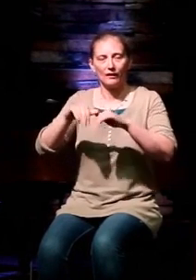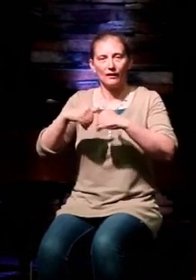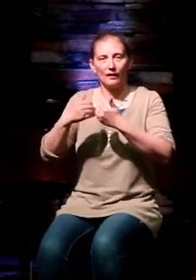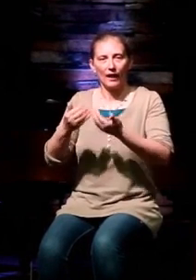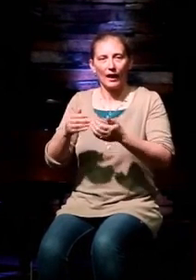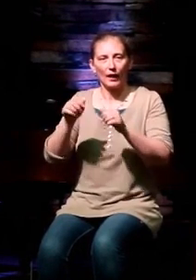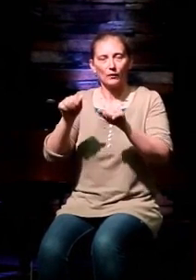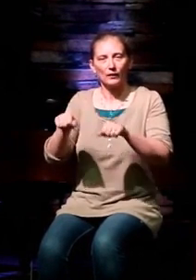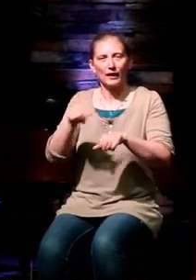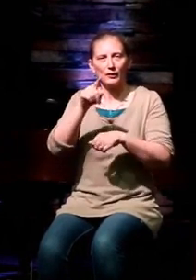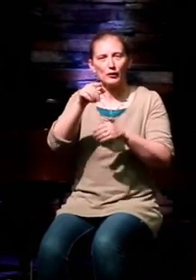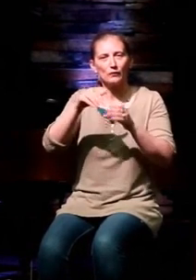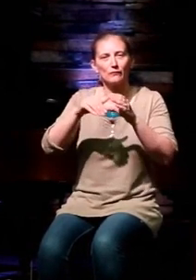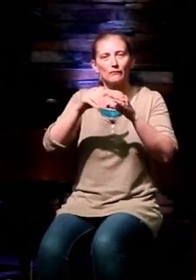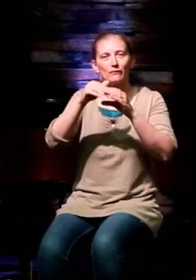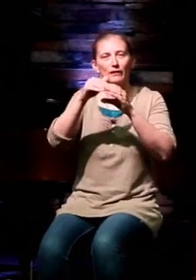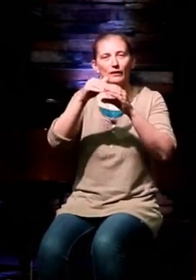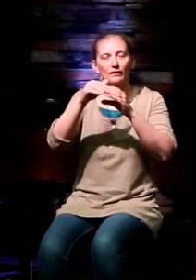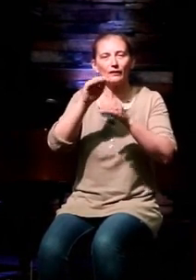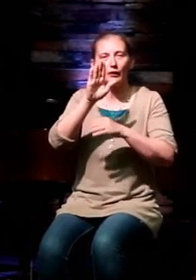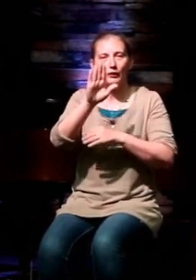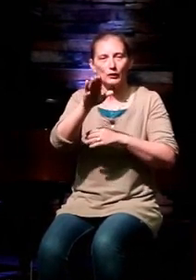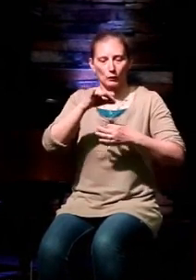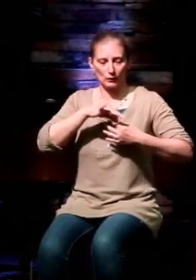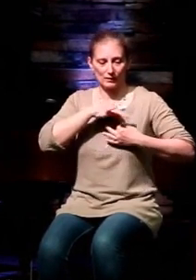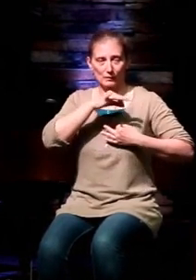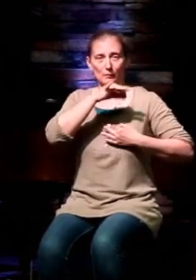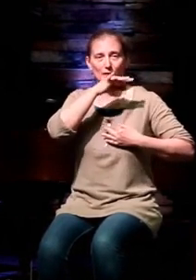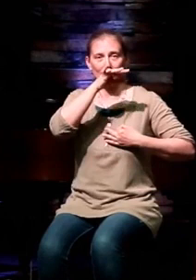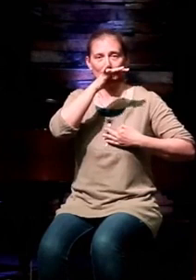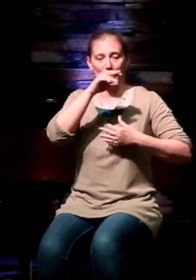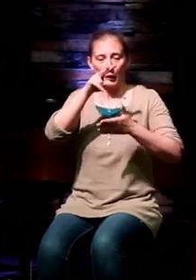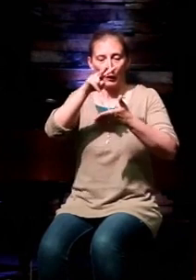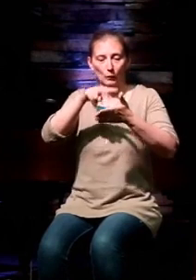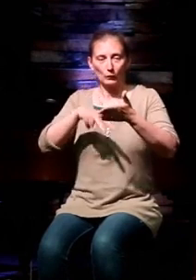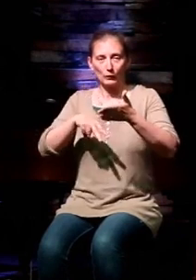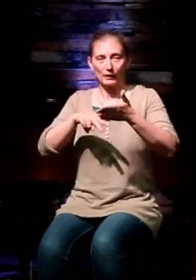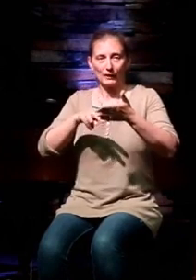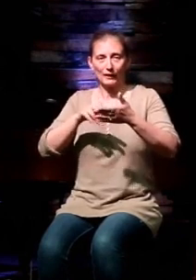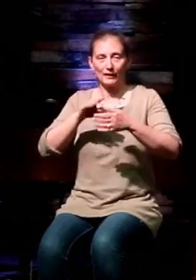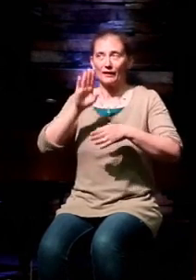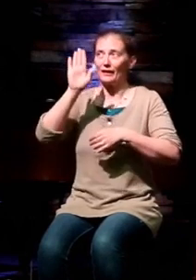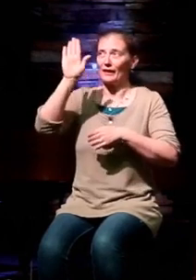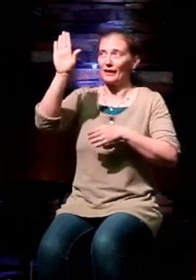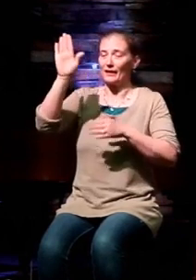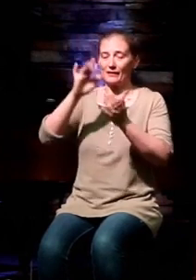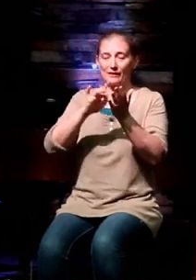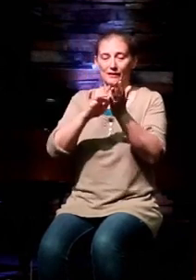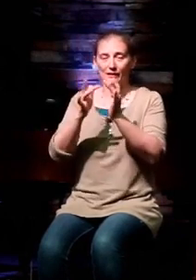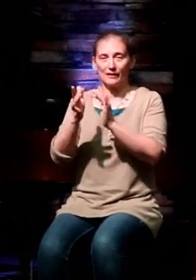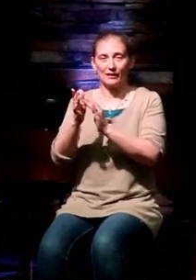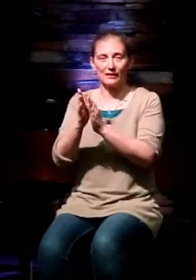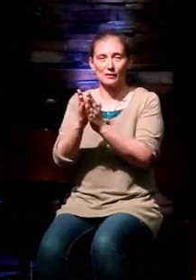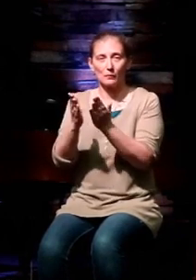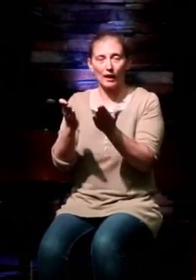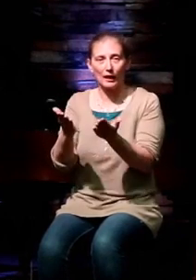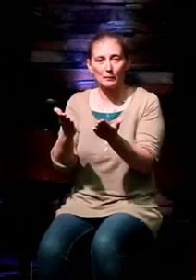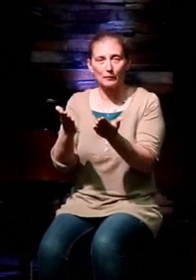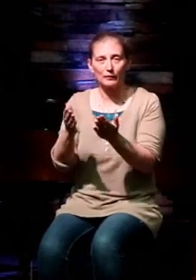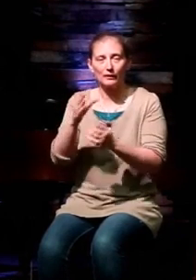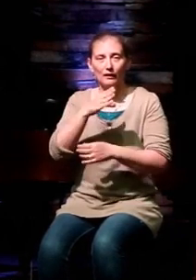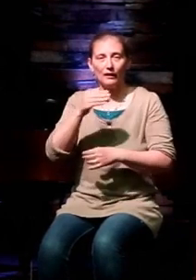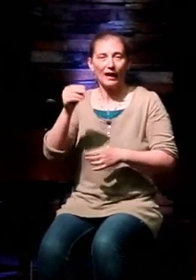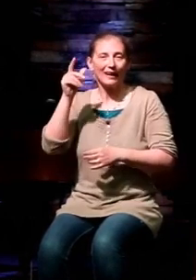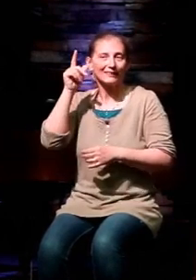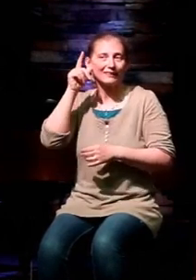way is spend time with God. Get to know Him through His Word. Start listening to Him. And over time, as you listen to Him, the